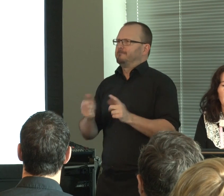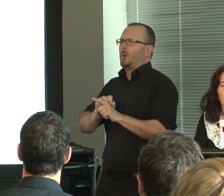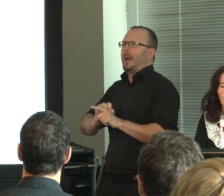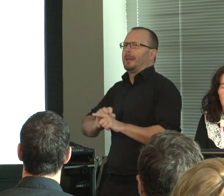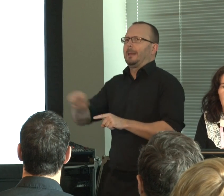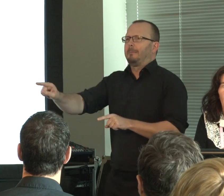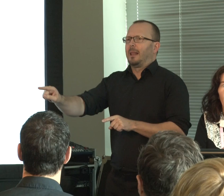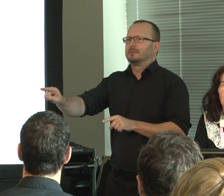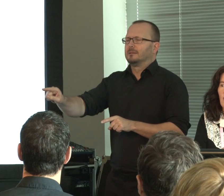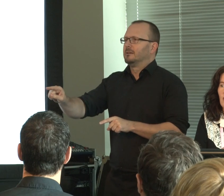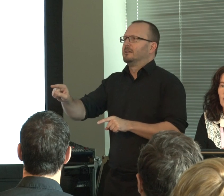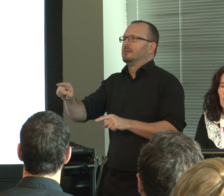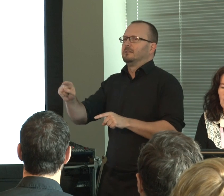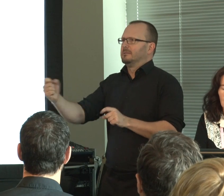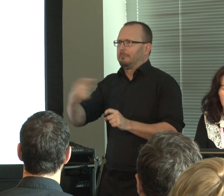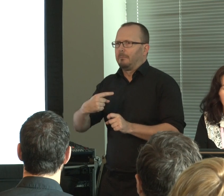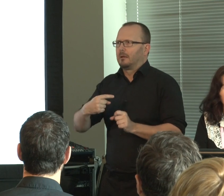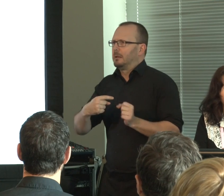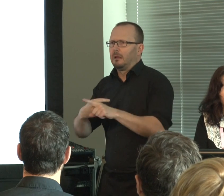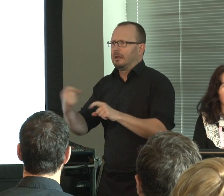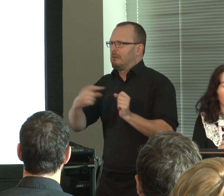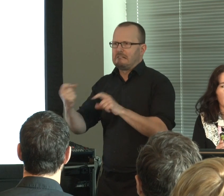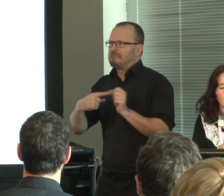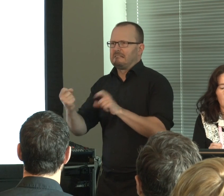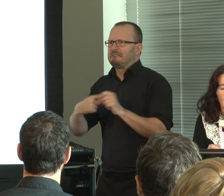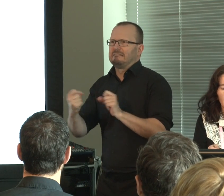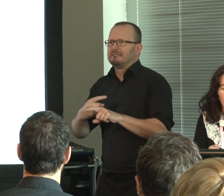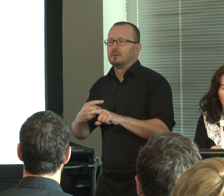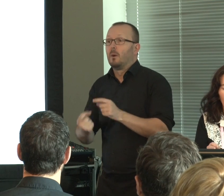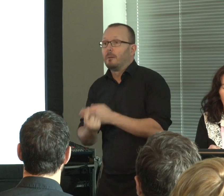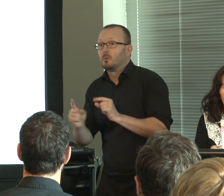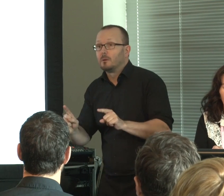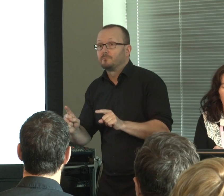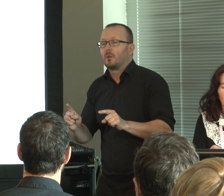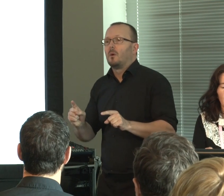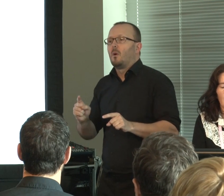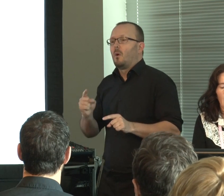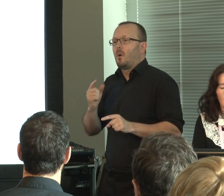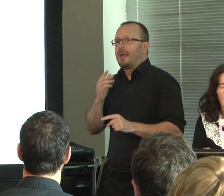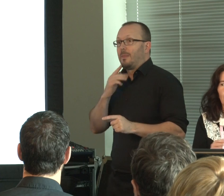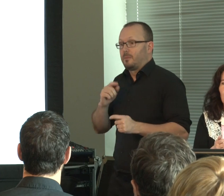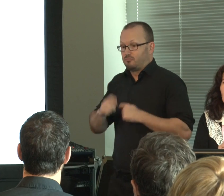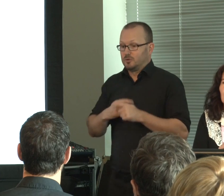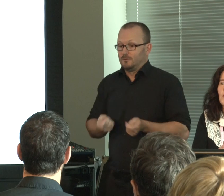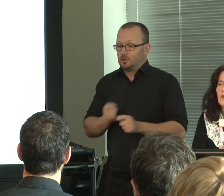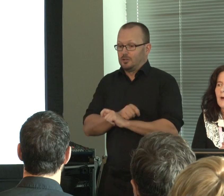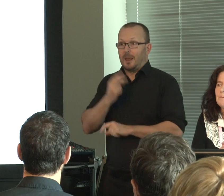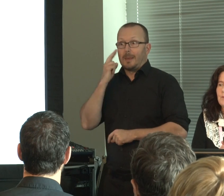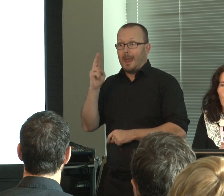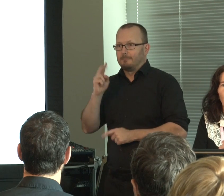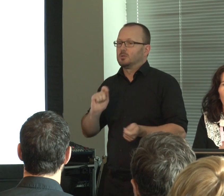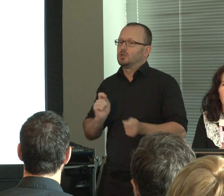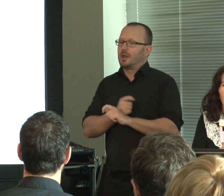and the email string has got longer and longer and longer. And basically what it turned out is that when in the process of changing our name, we of course changed the